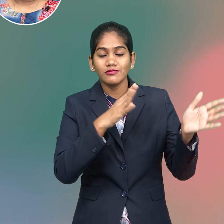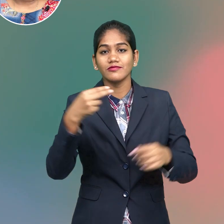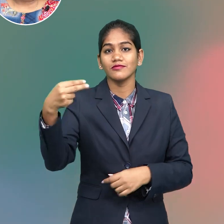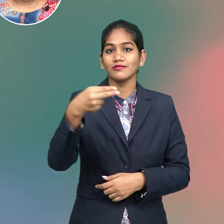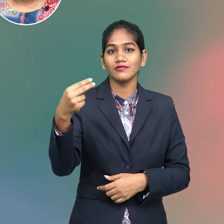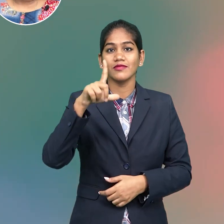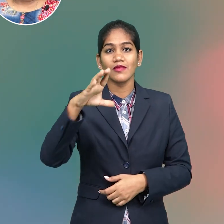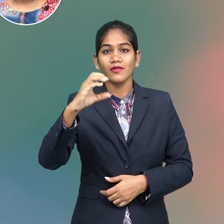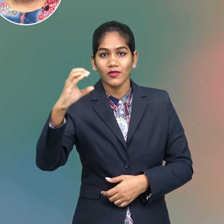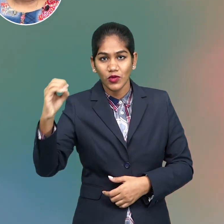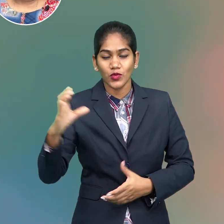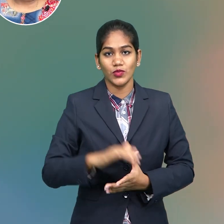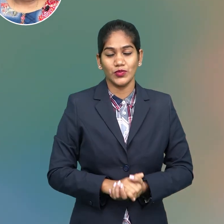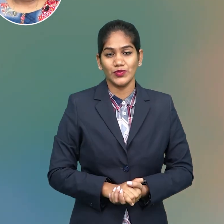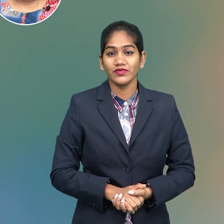called Lu.